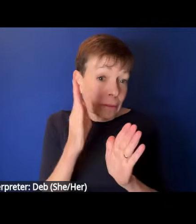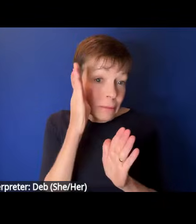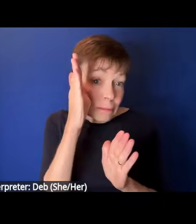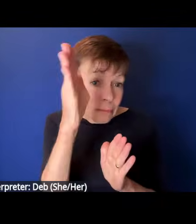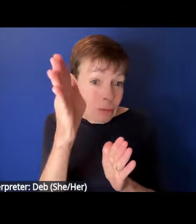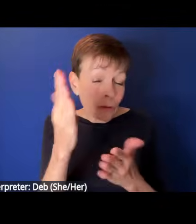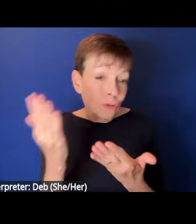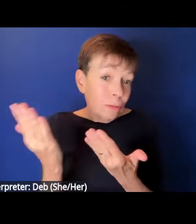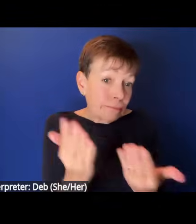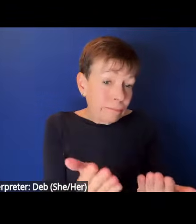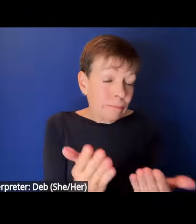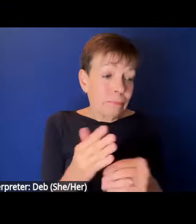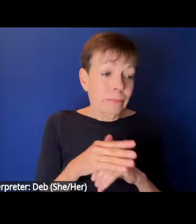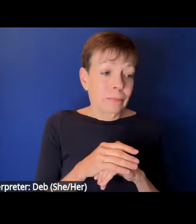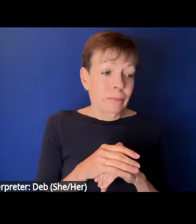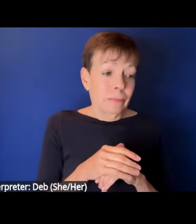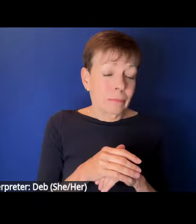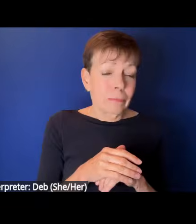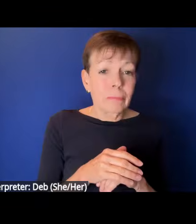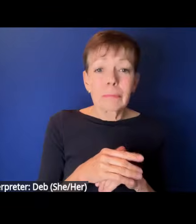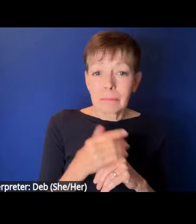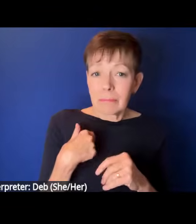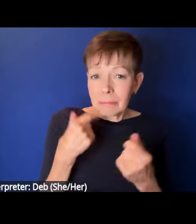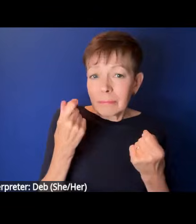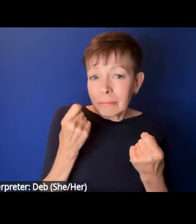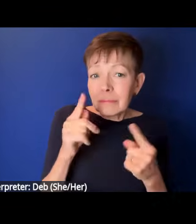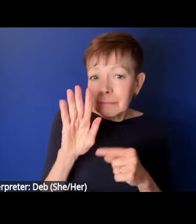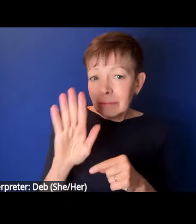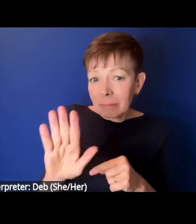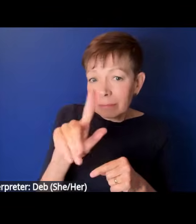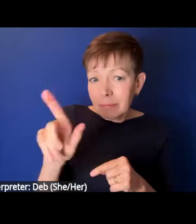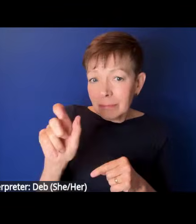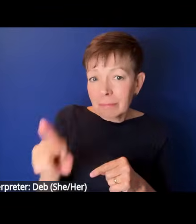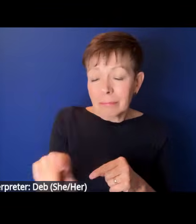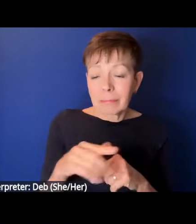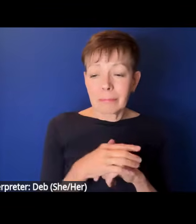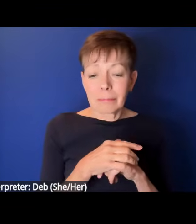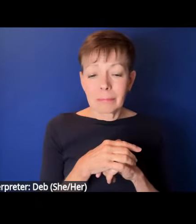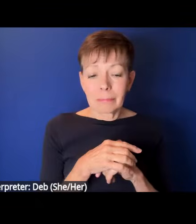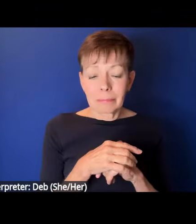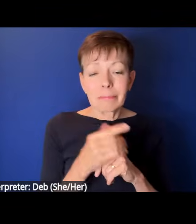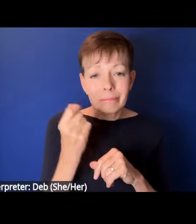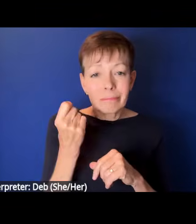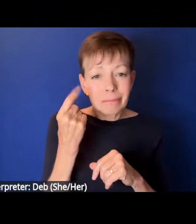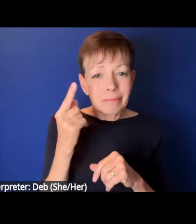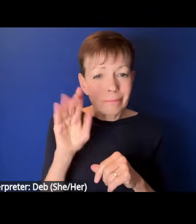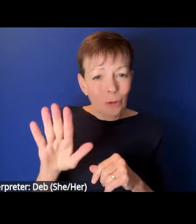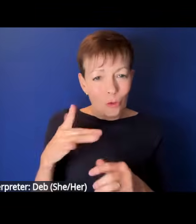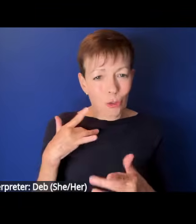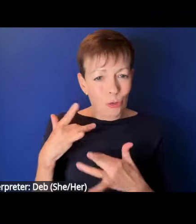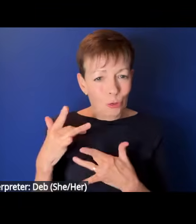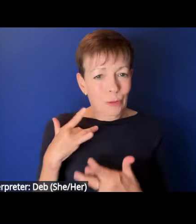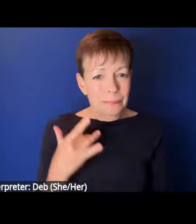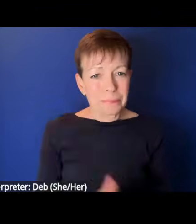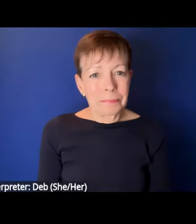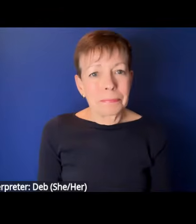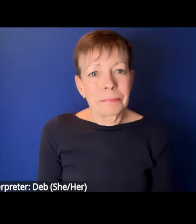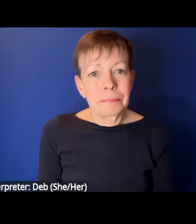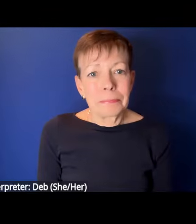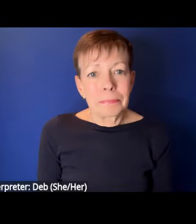But I do see the questions and I understand the concern.